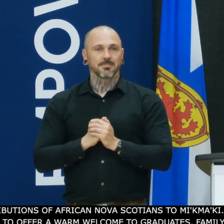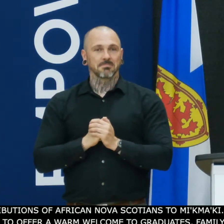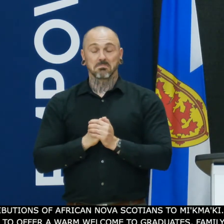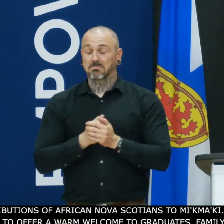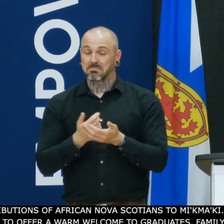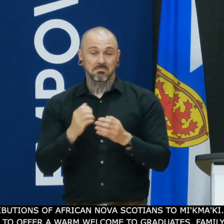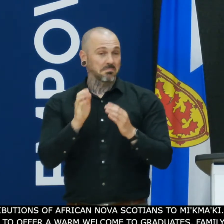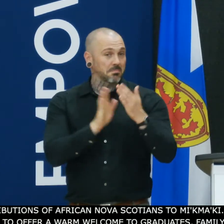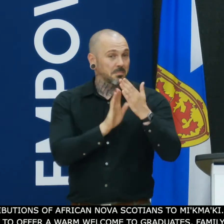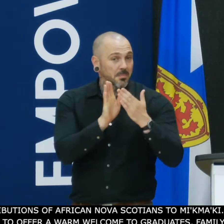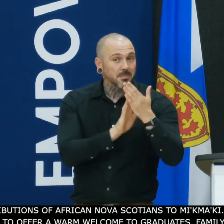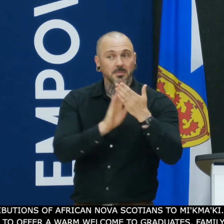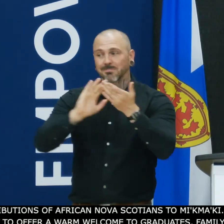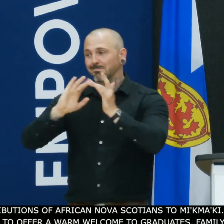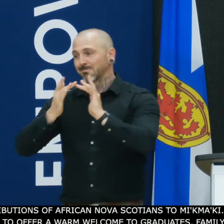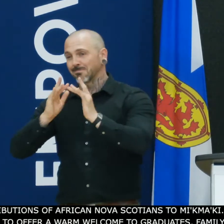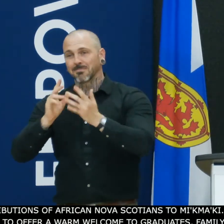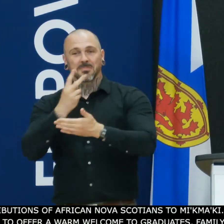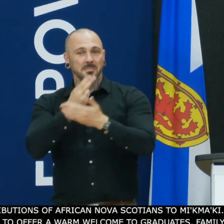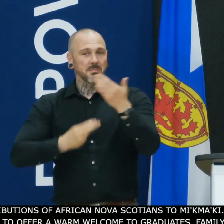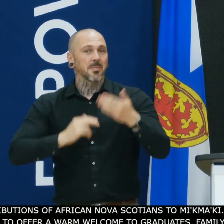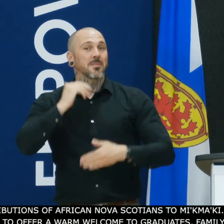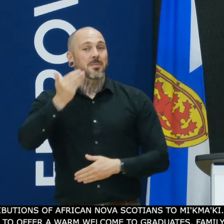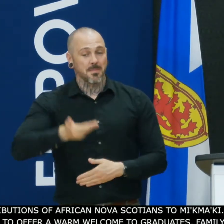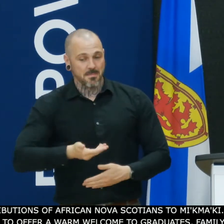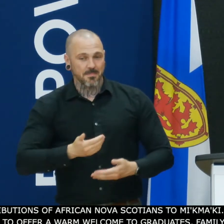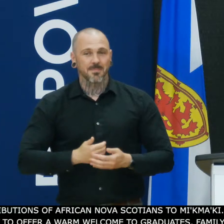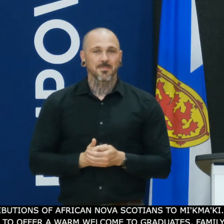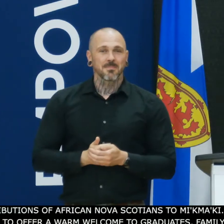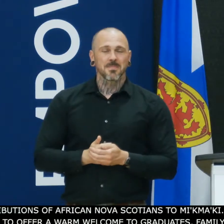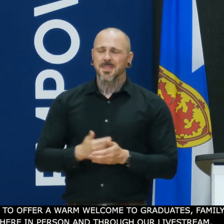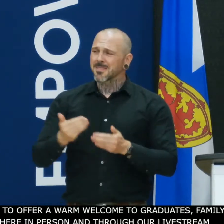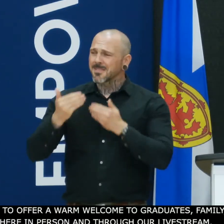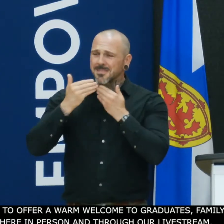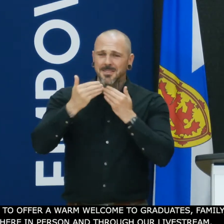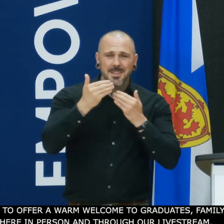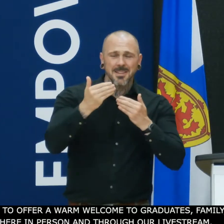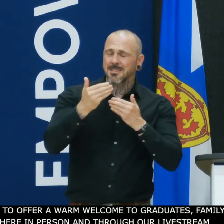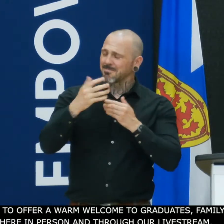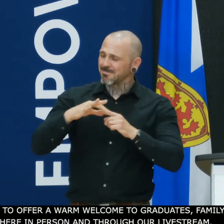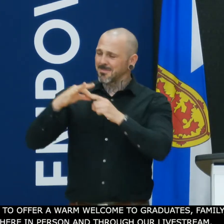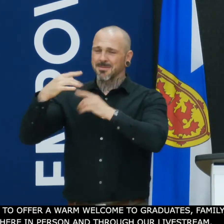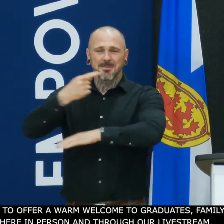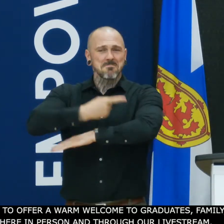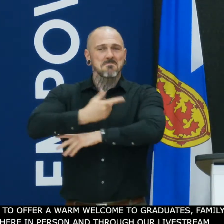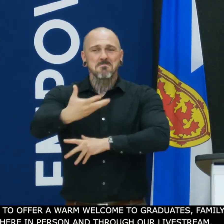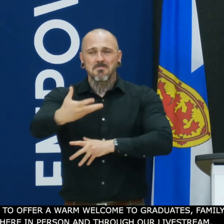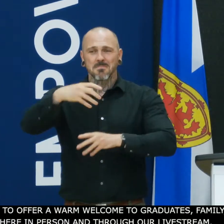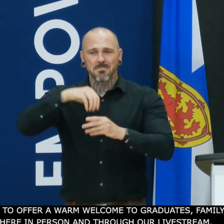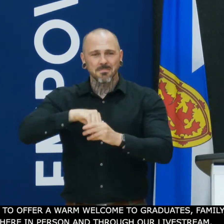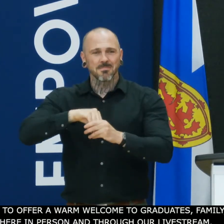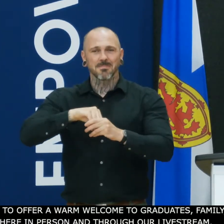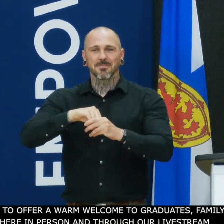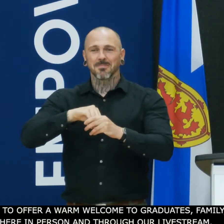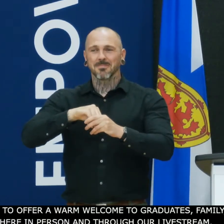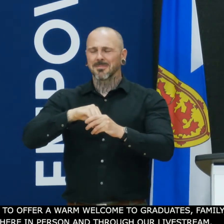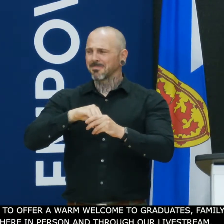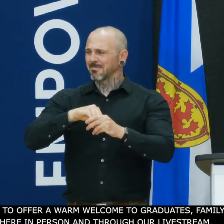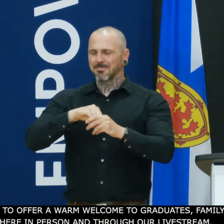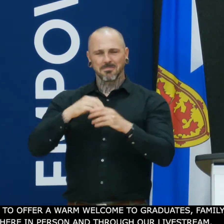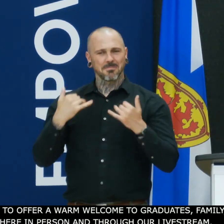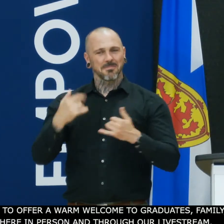and through our live stream. Thank you for being part of this very special day as we celebrate the amazing class